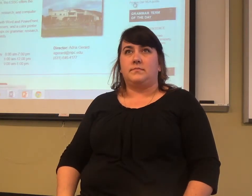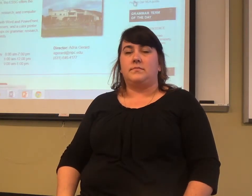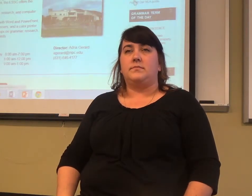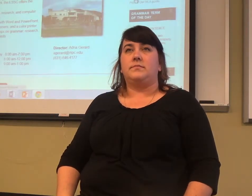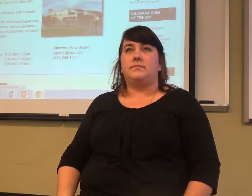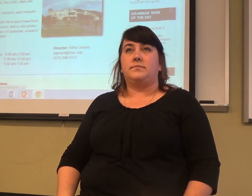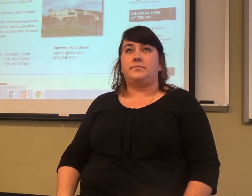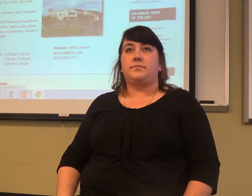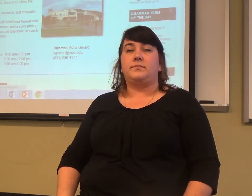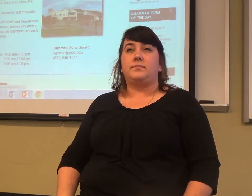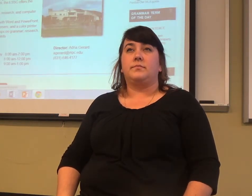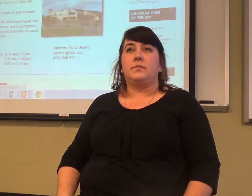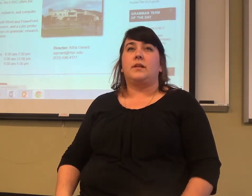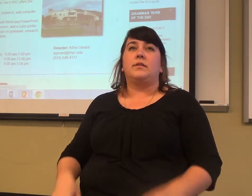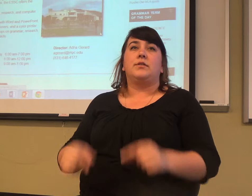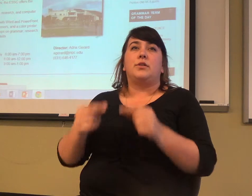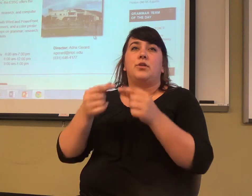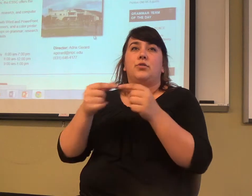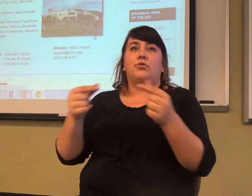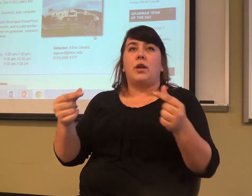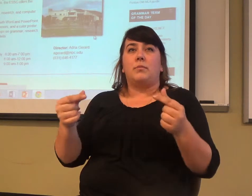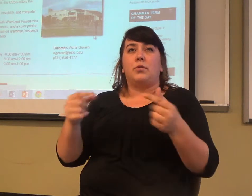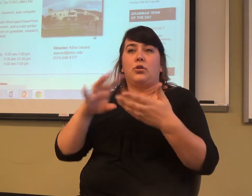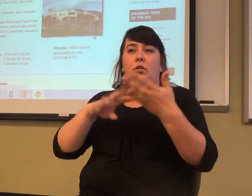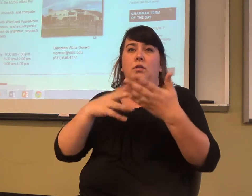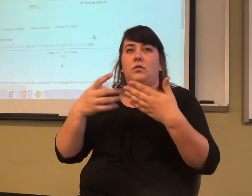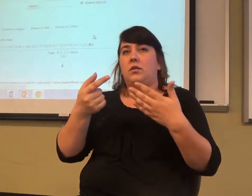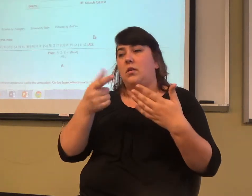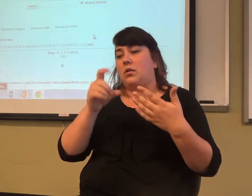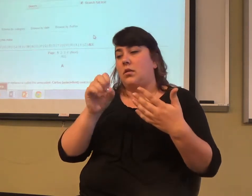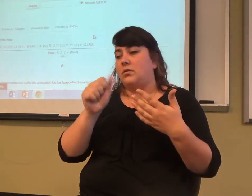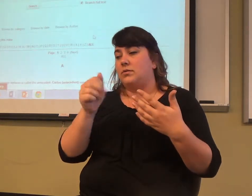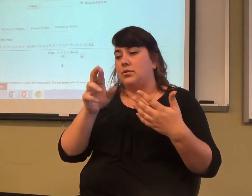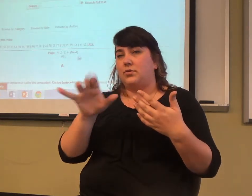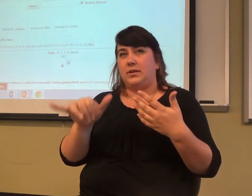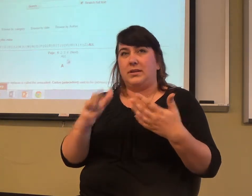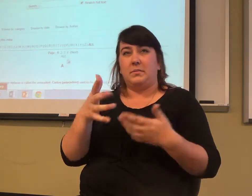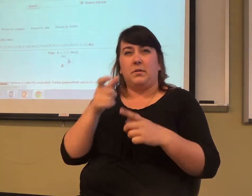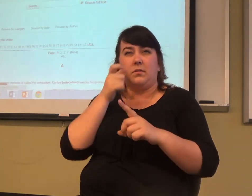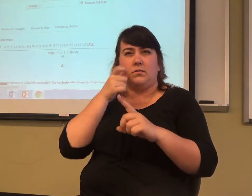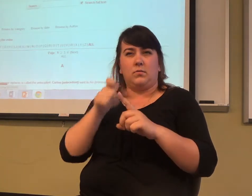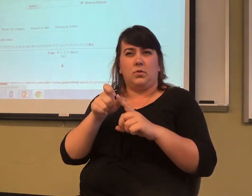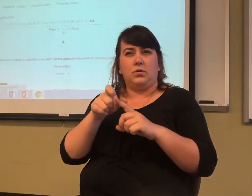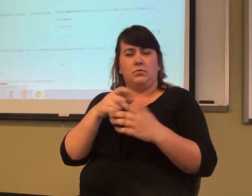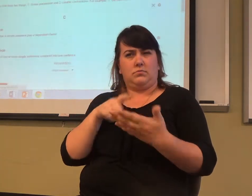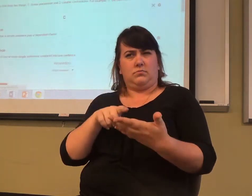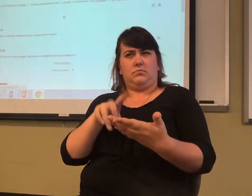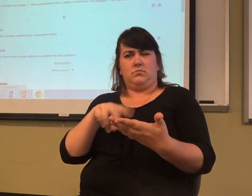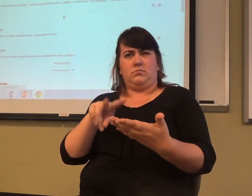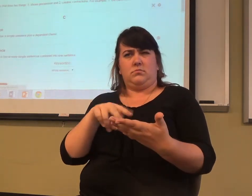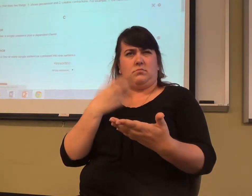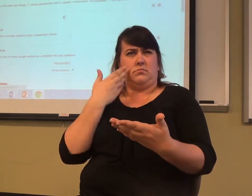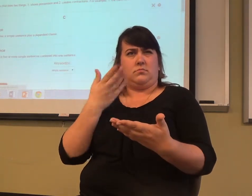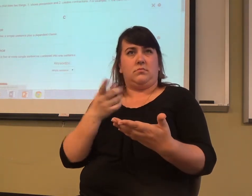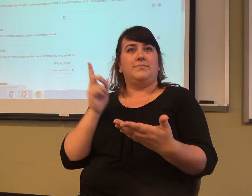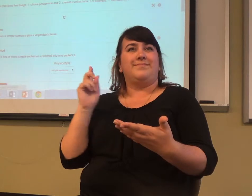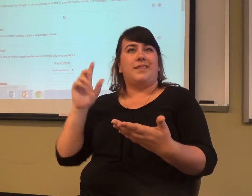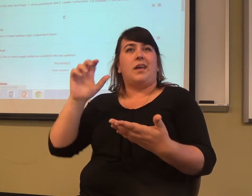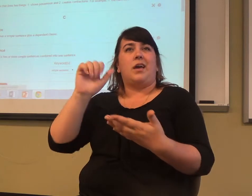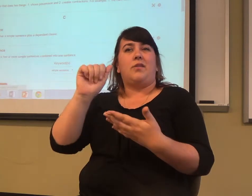There's also a grammar glossary. You may encounter some vocabulary that you're not familiar with. Here's an alphabetical list of terms